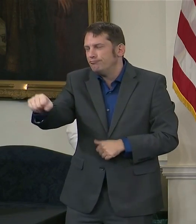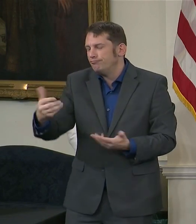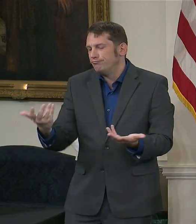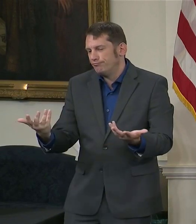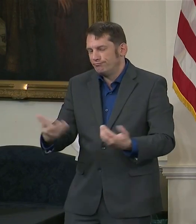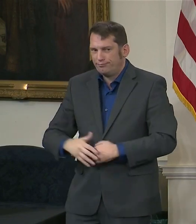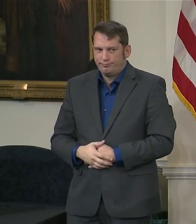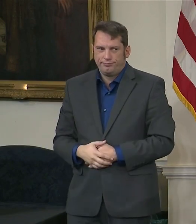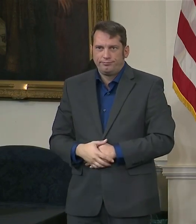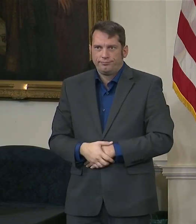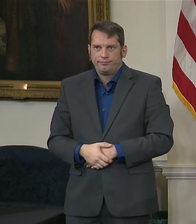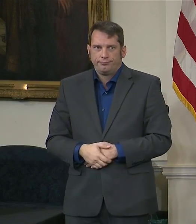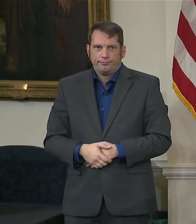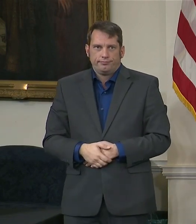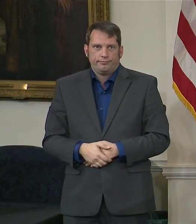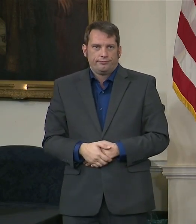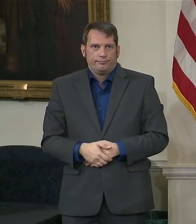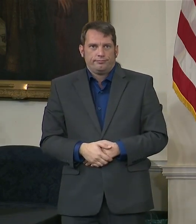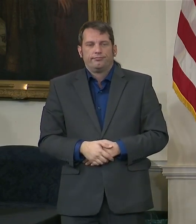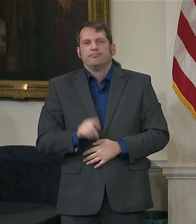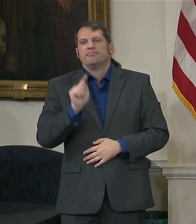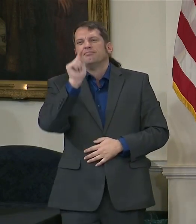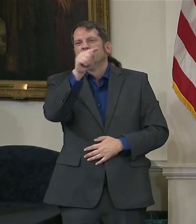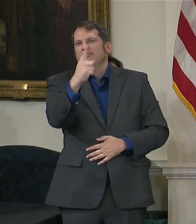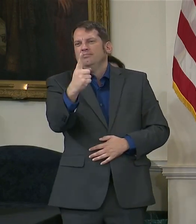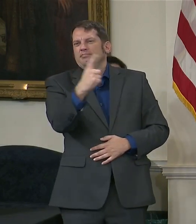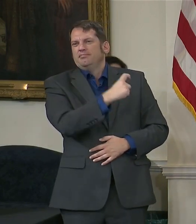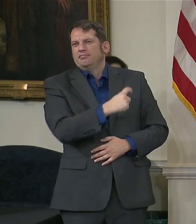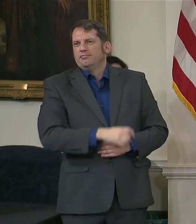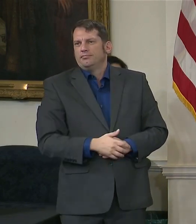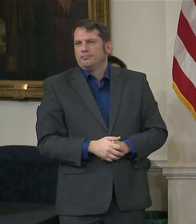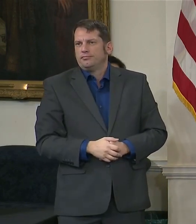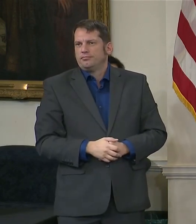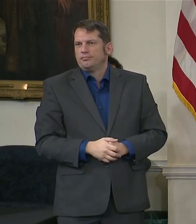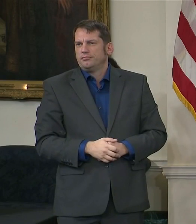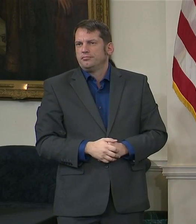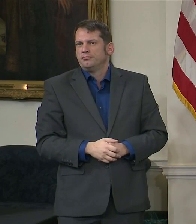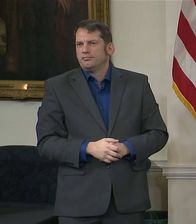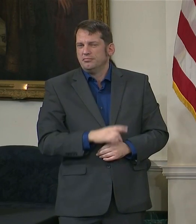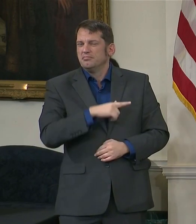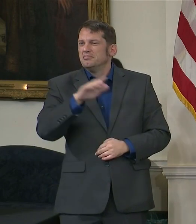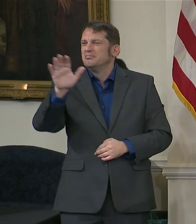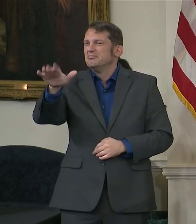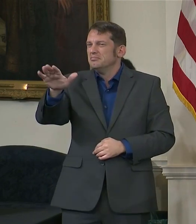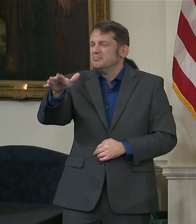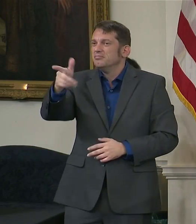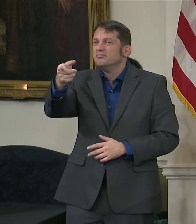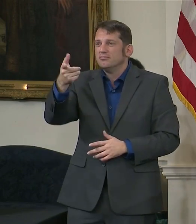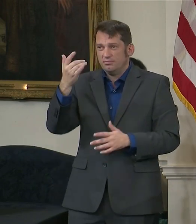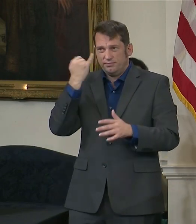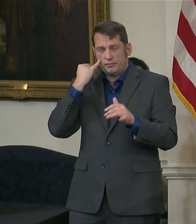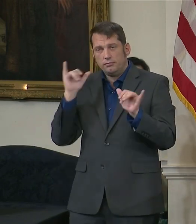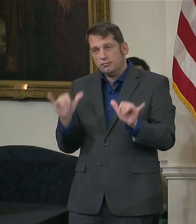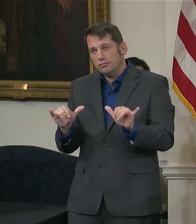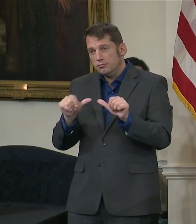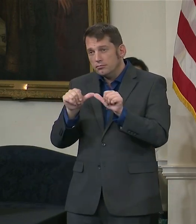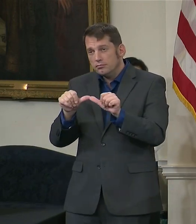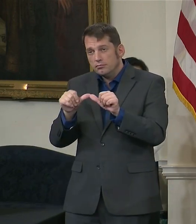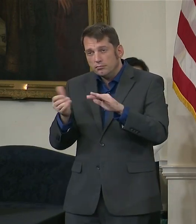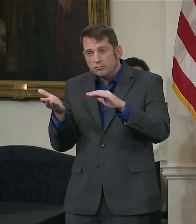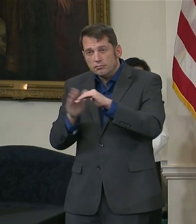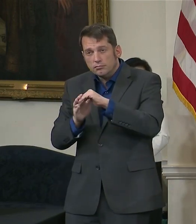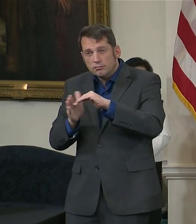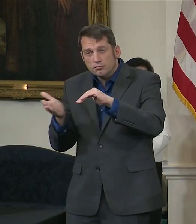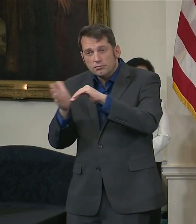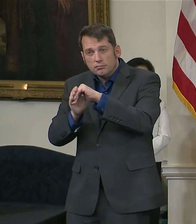That answer? Yes, there come a time where if these numbers continue to surge to the extent they have, that we lose the ability to